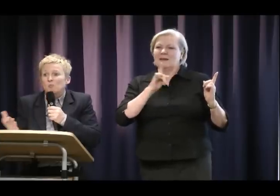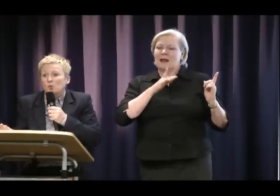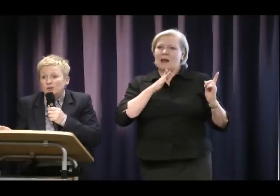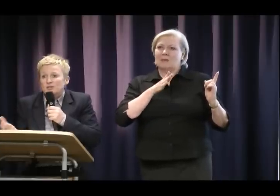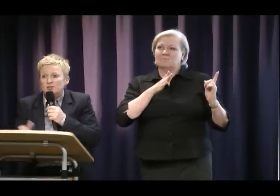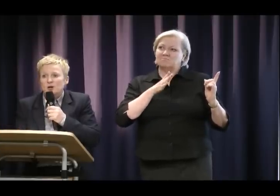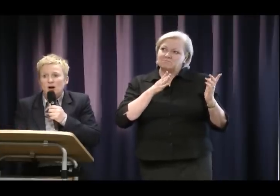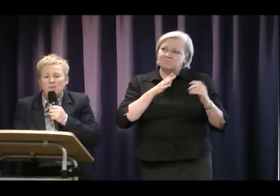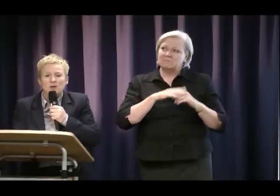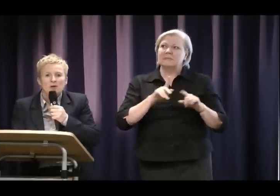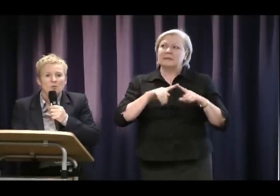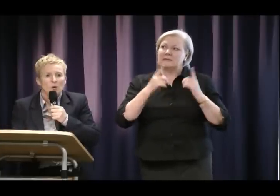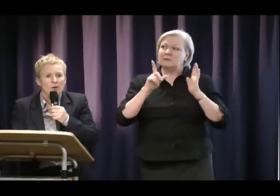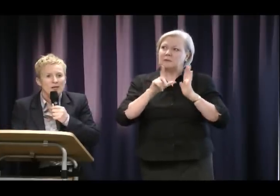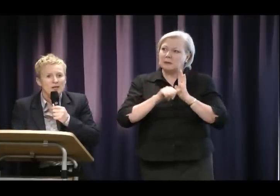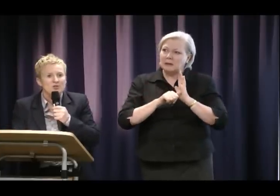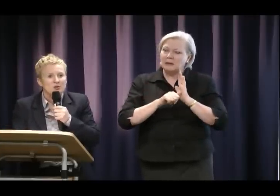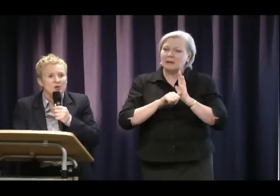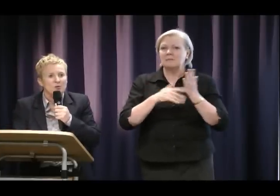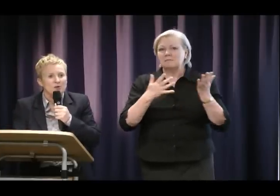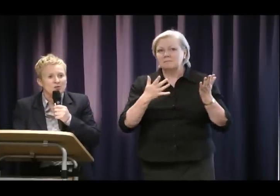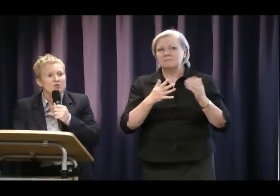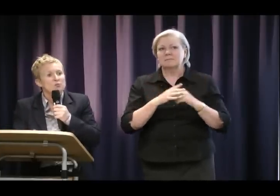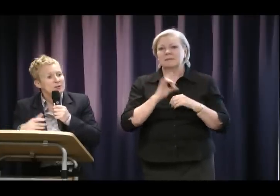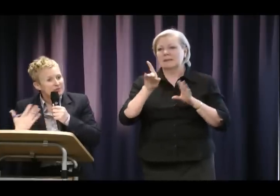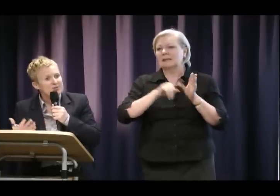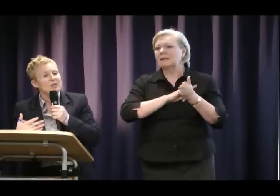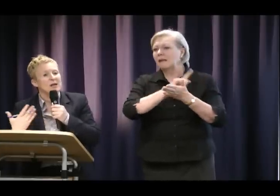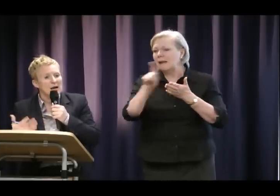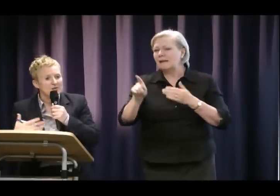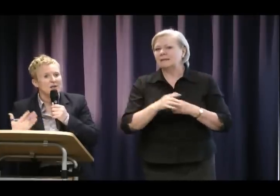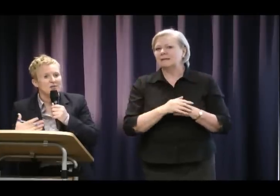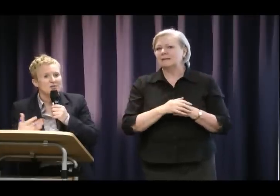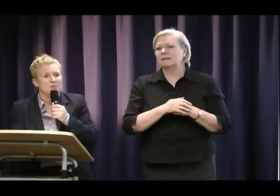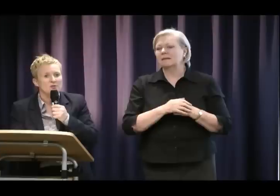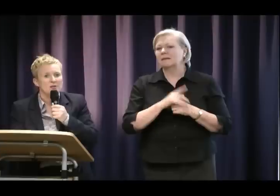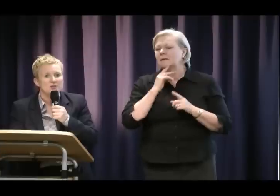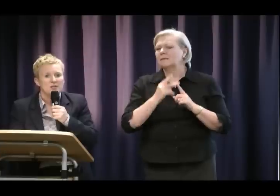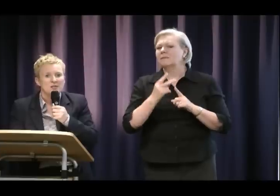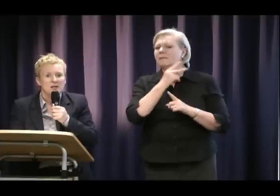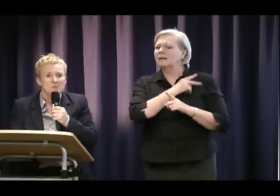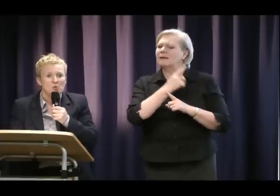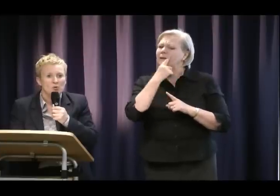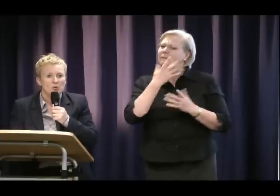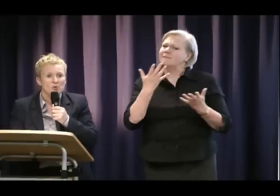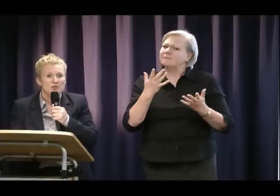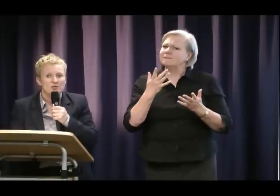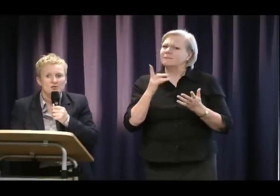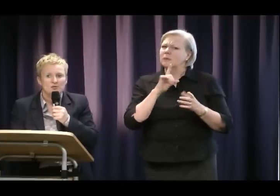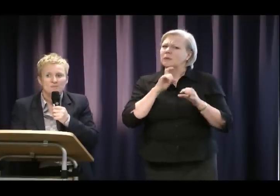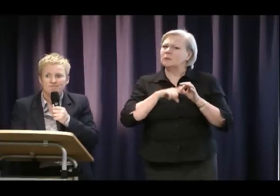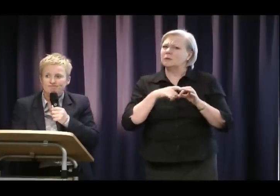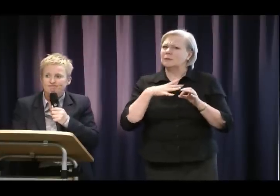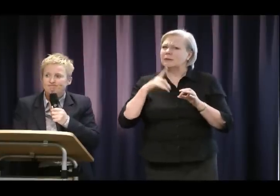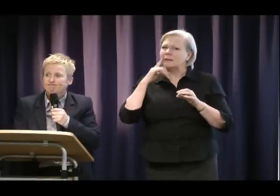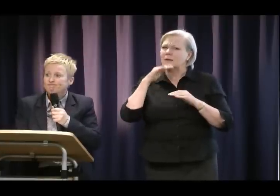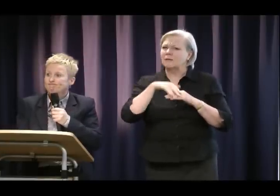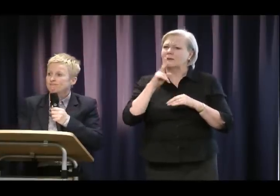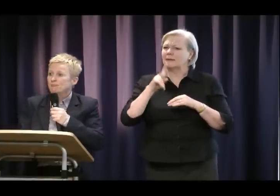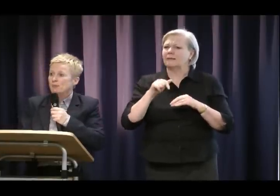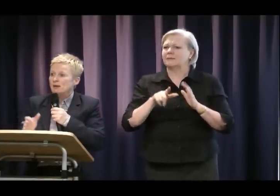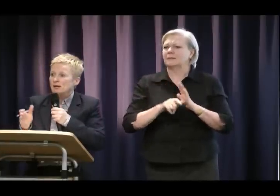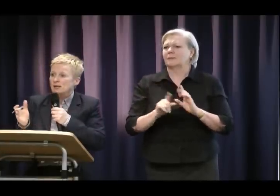a different point in time where we need to just revisit and ask ourselves these important questions.